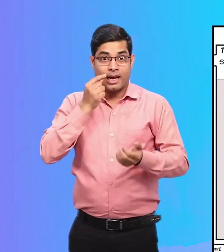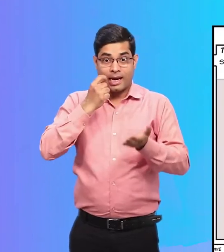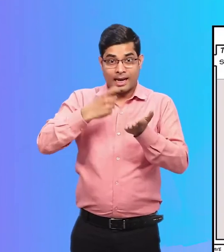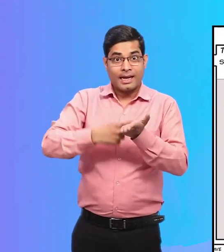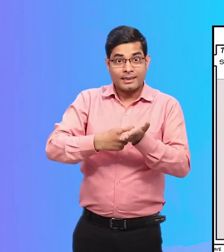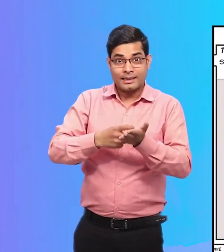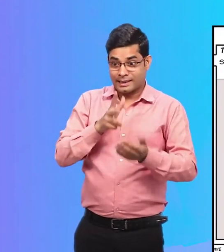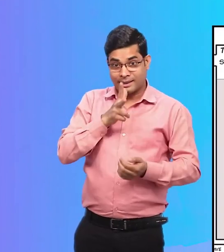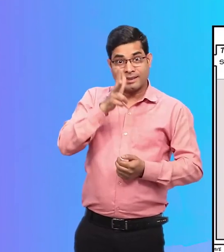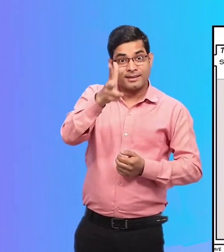Rohan says,